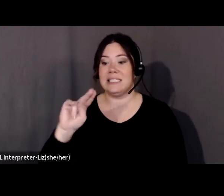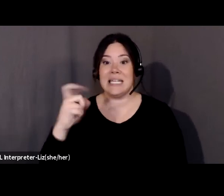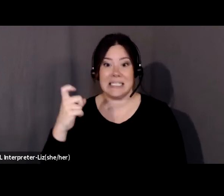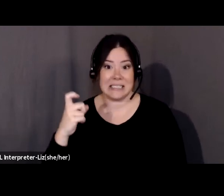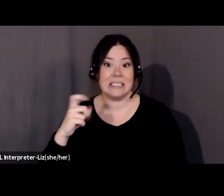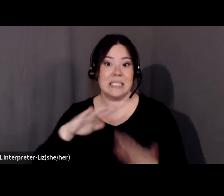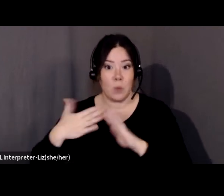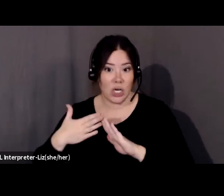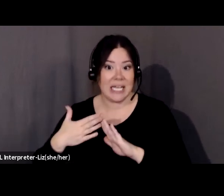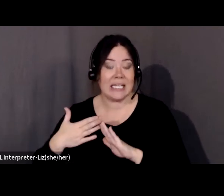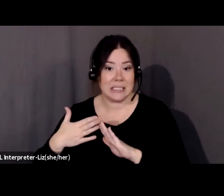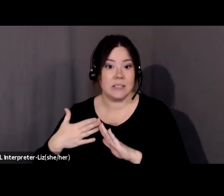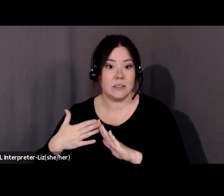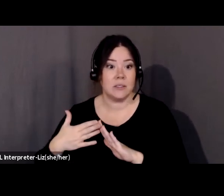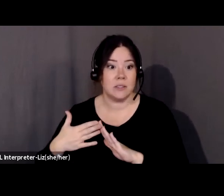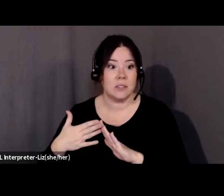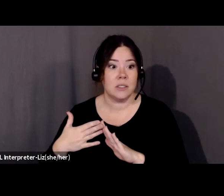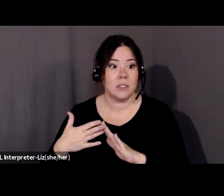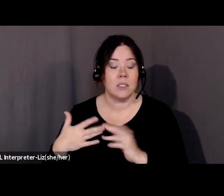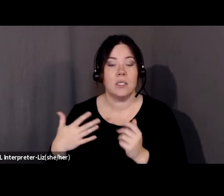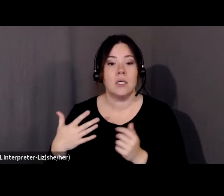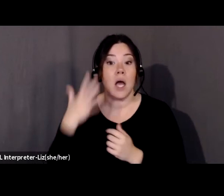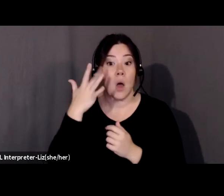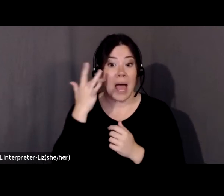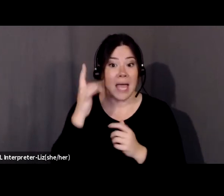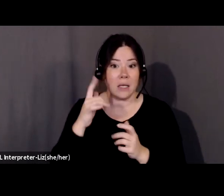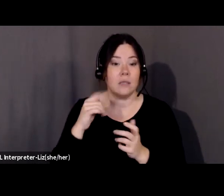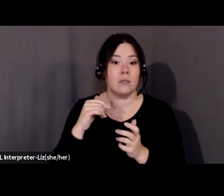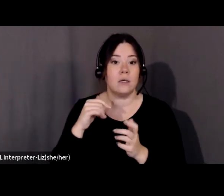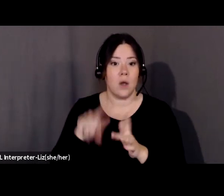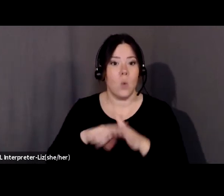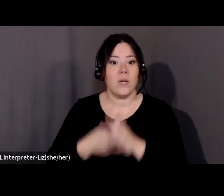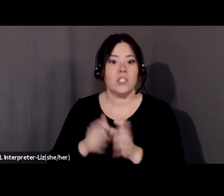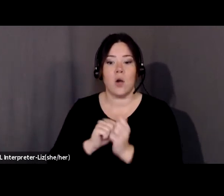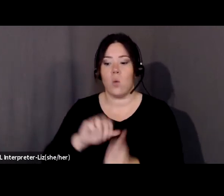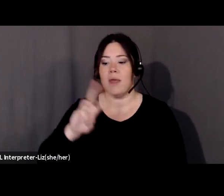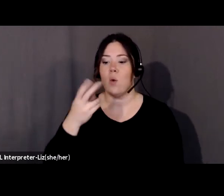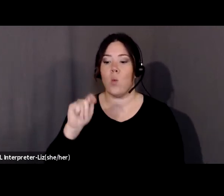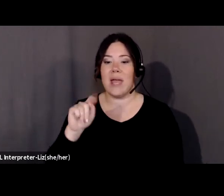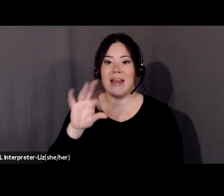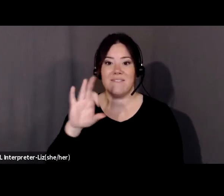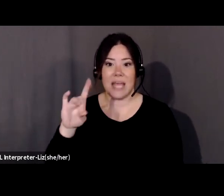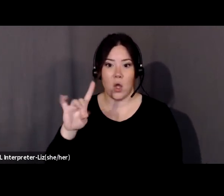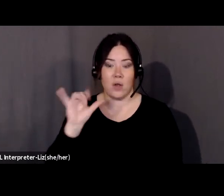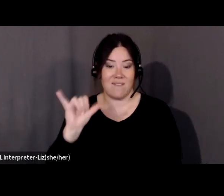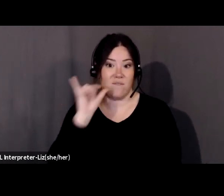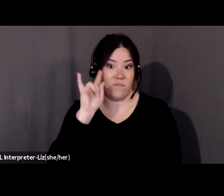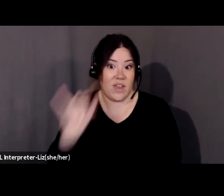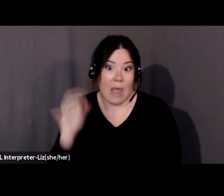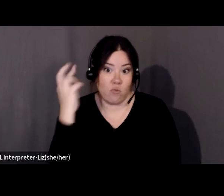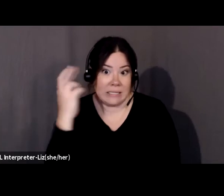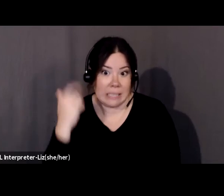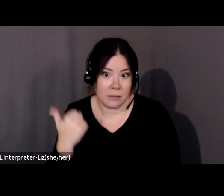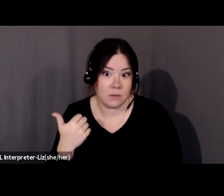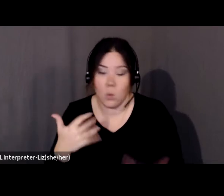we when we started, we purposely started with Whitfield for that reason, because we were concerned that we